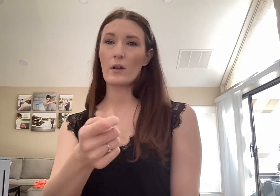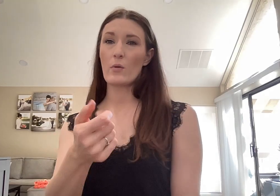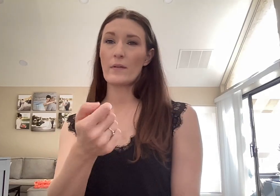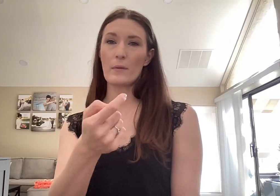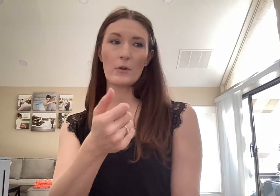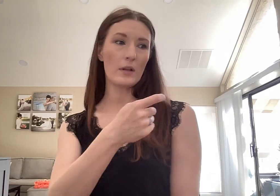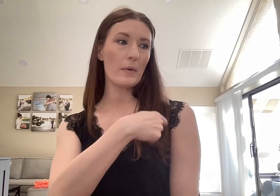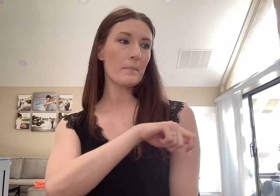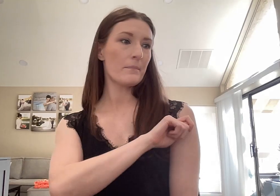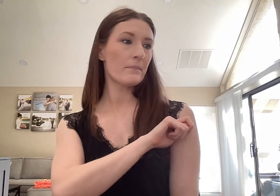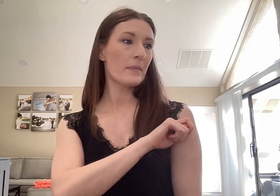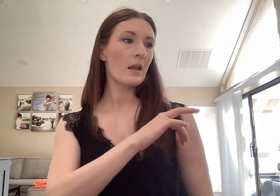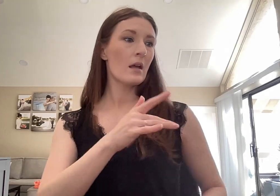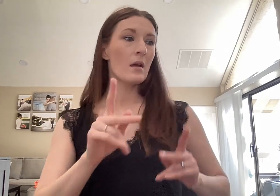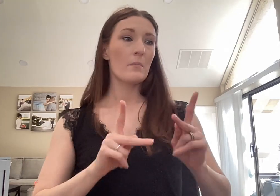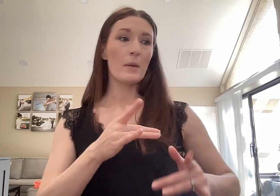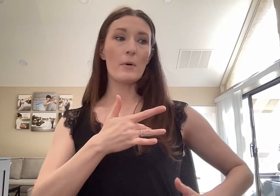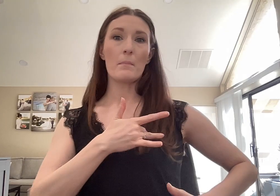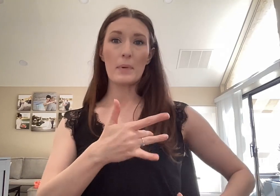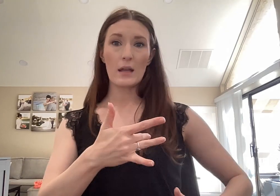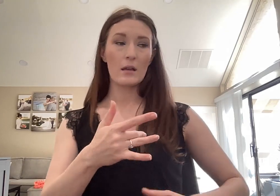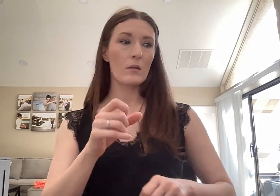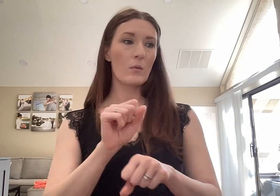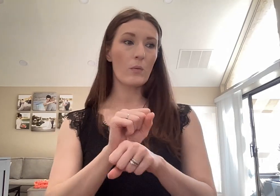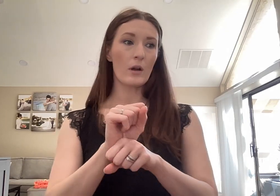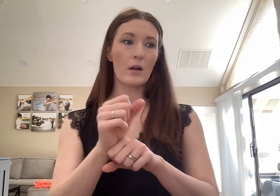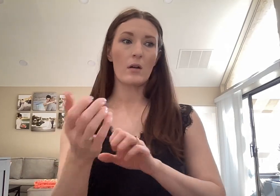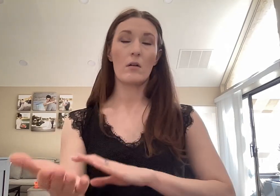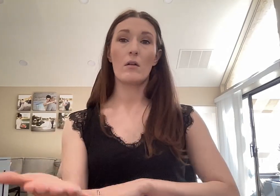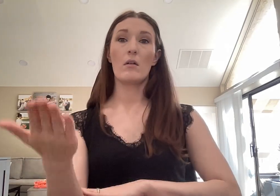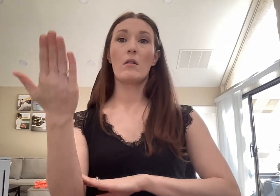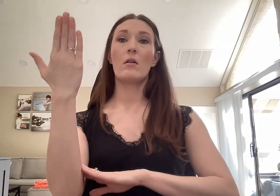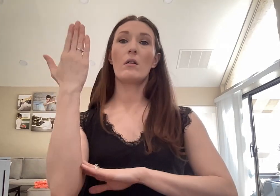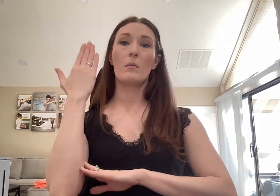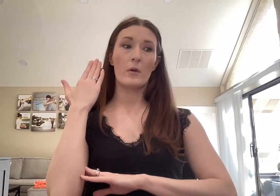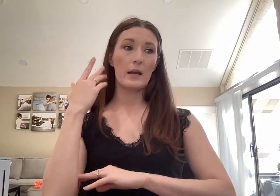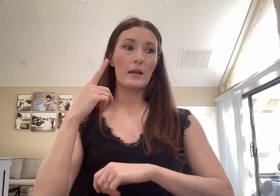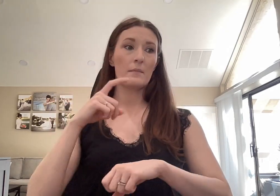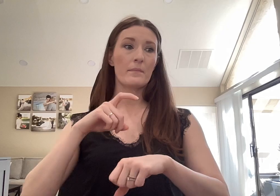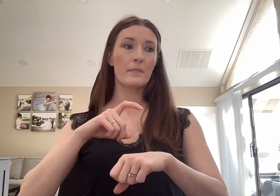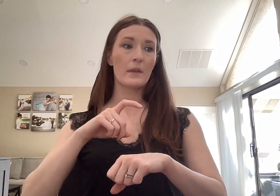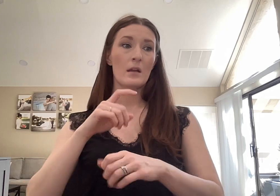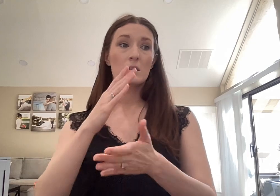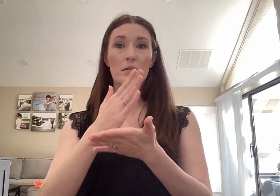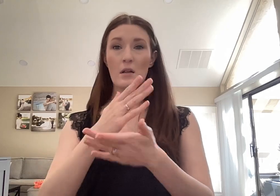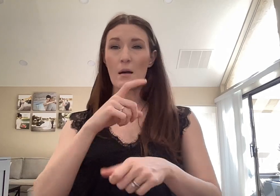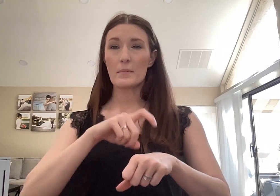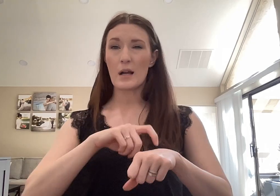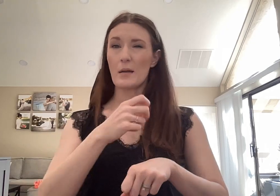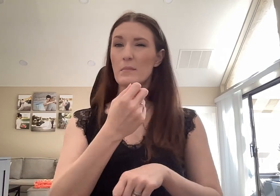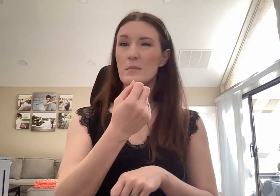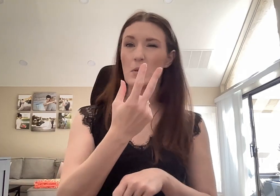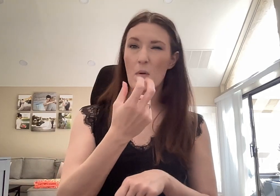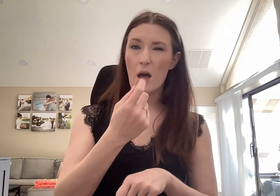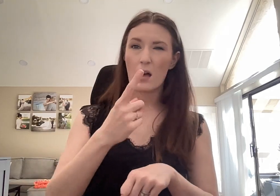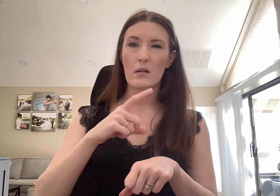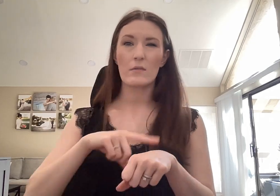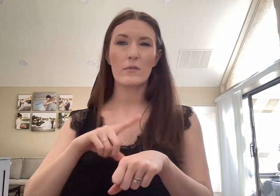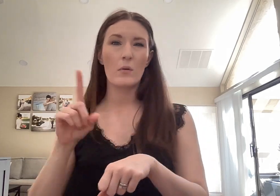coin flip for a little bit. People work all morning, stop time 12,